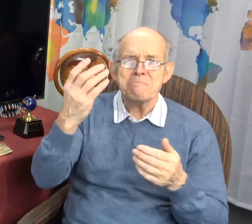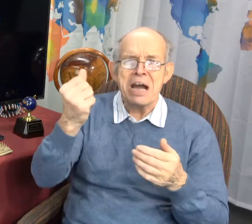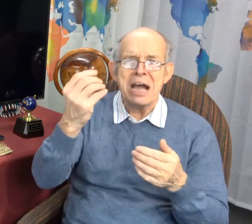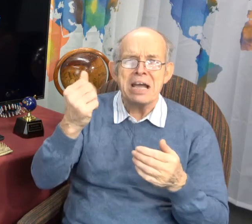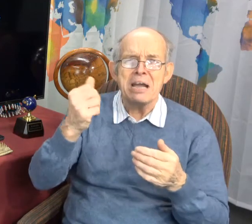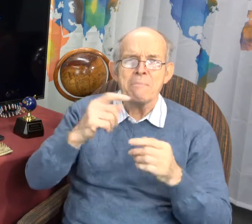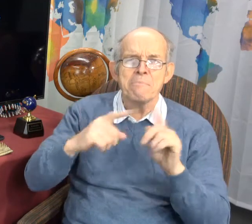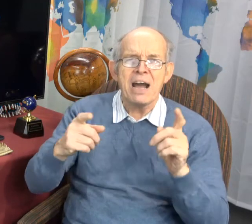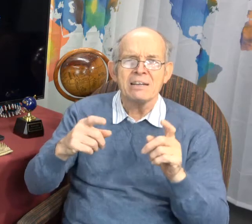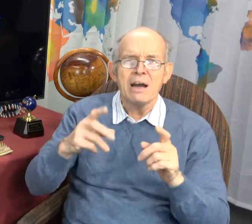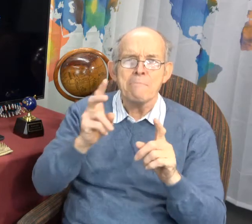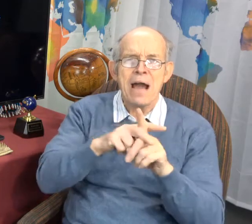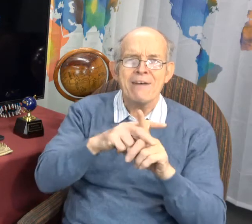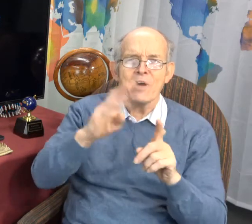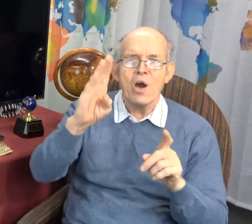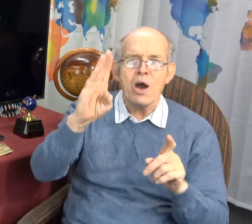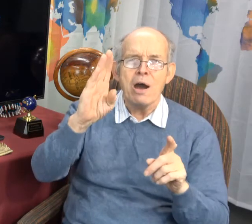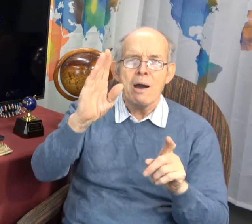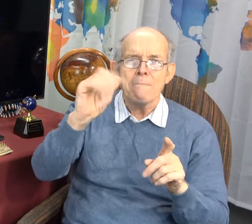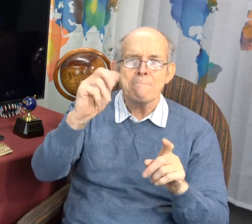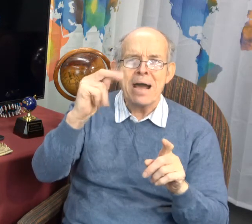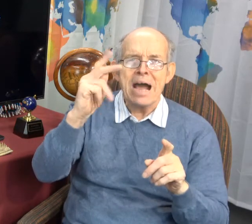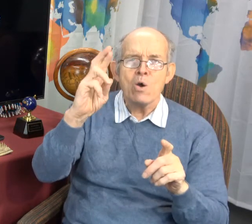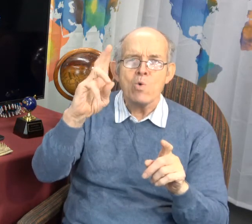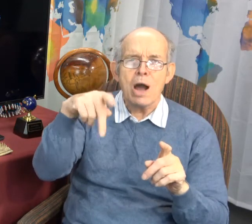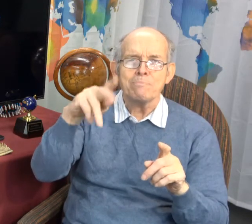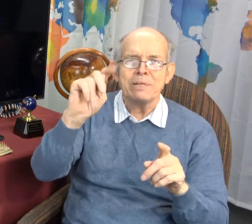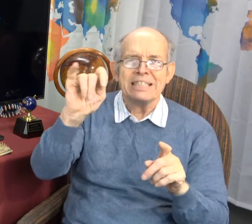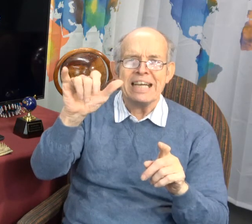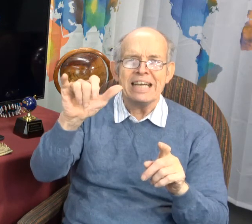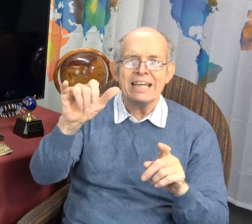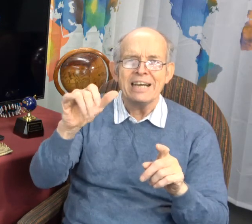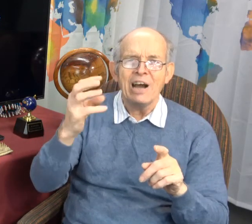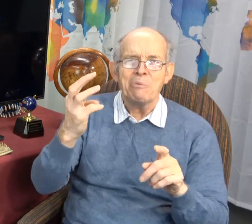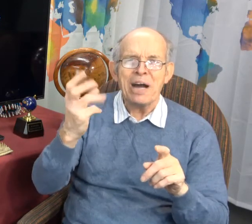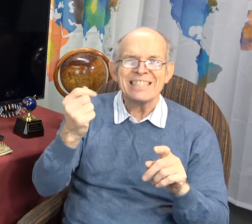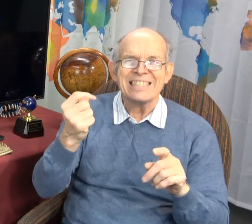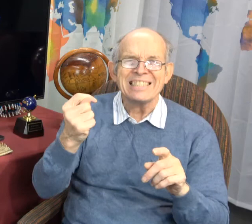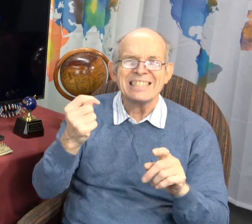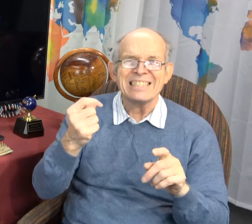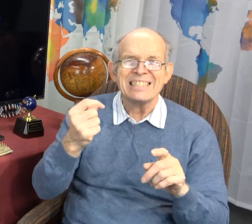pay, pay for property, what?